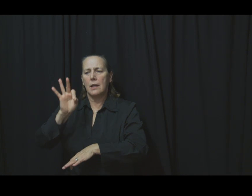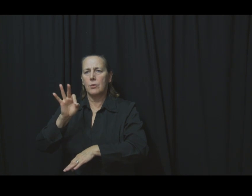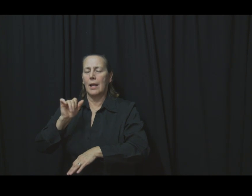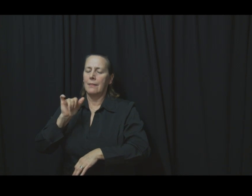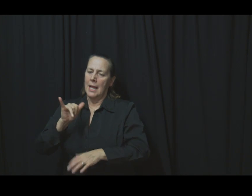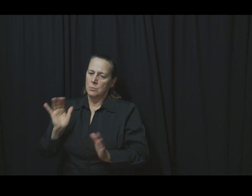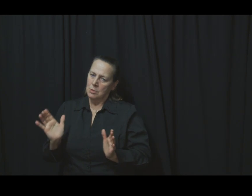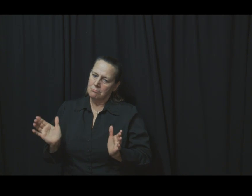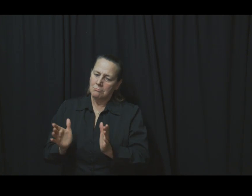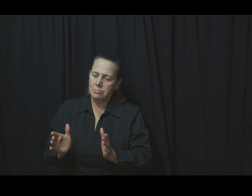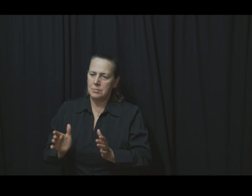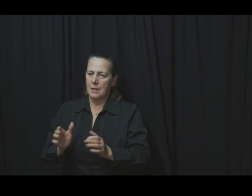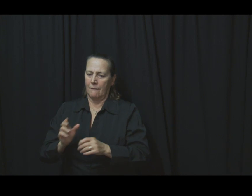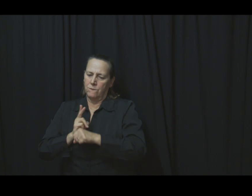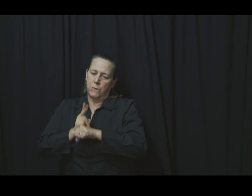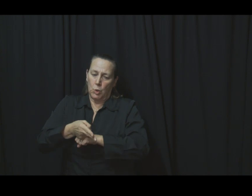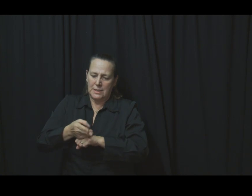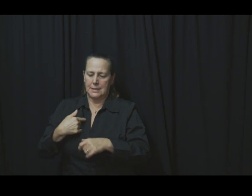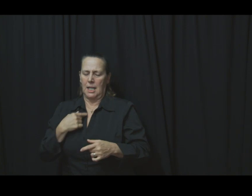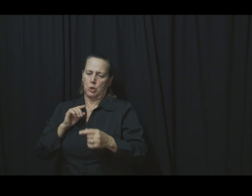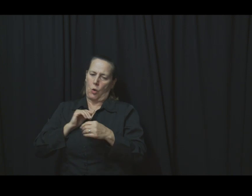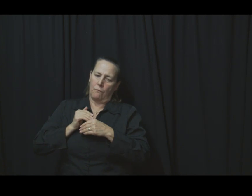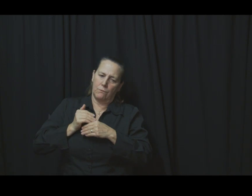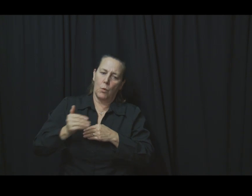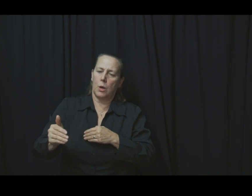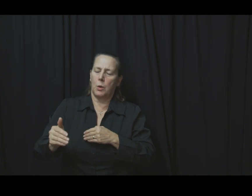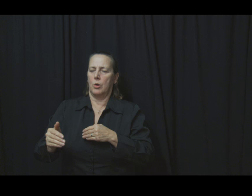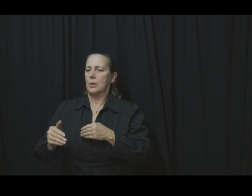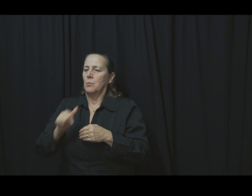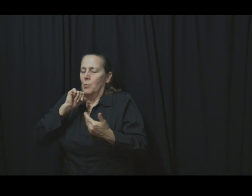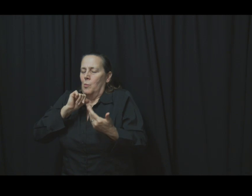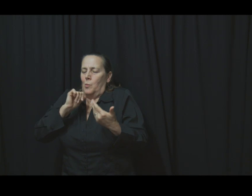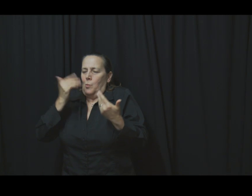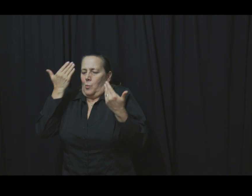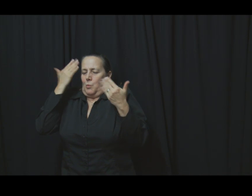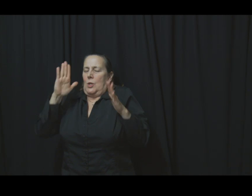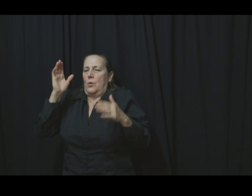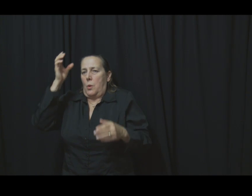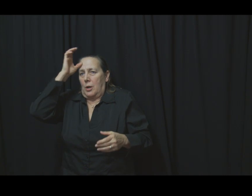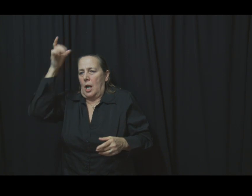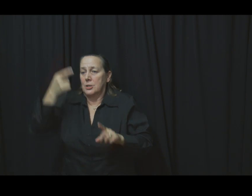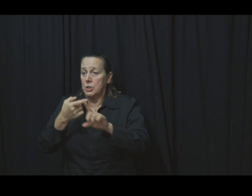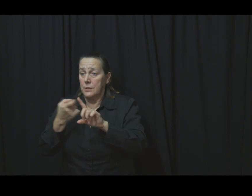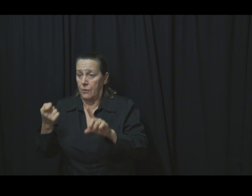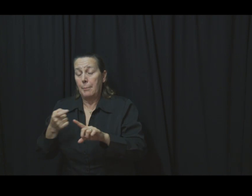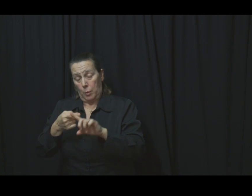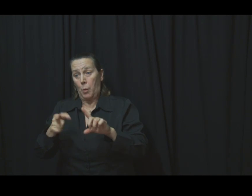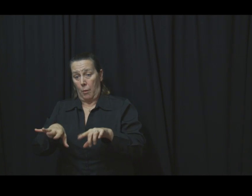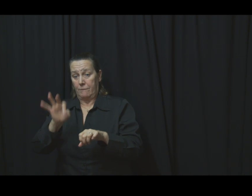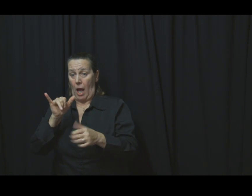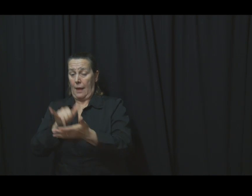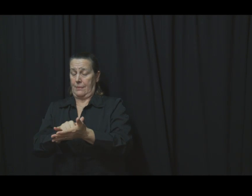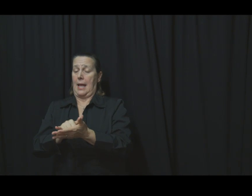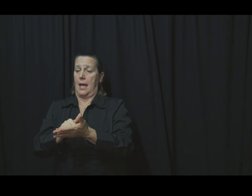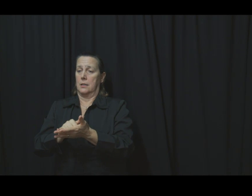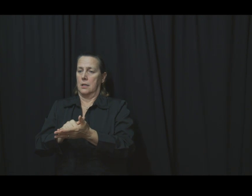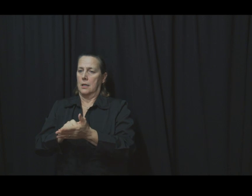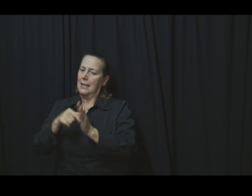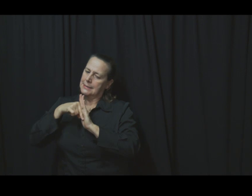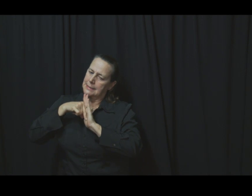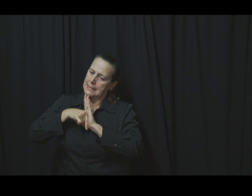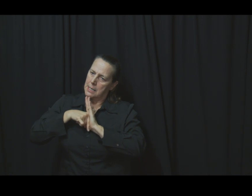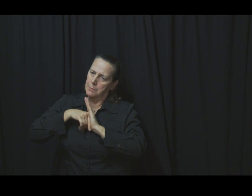joy of finding out what's going on. So we don't know where consciousness comes from, but we want to find out. Furthermore, I'll tell you, it's deep within